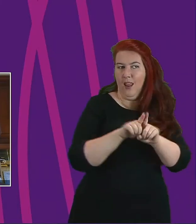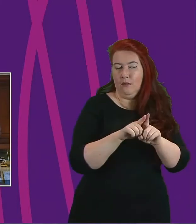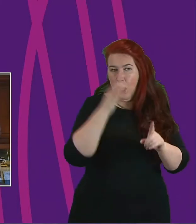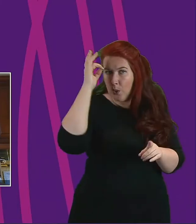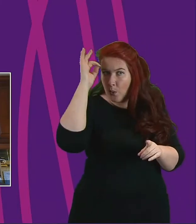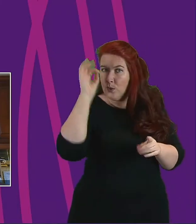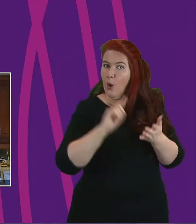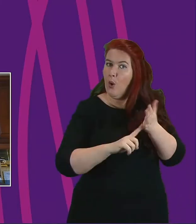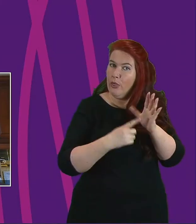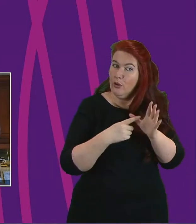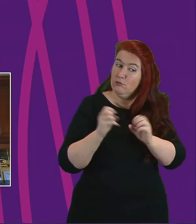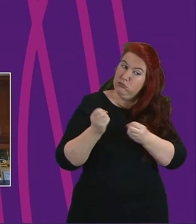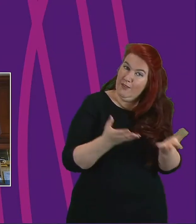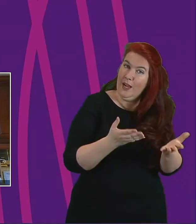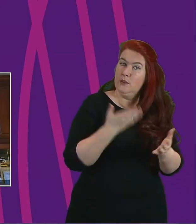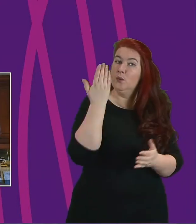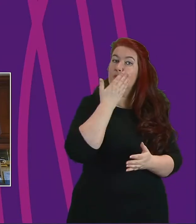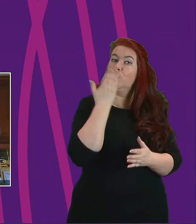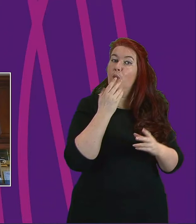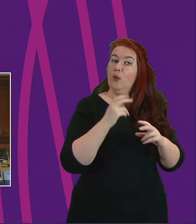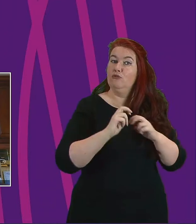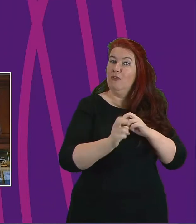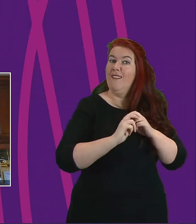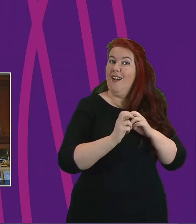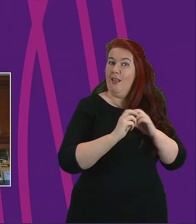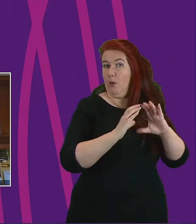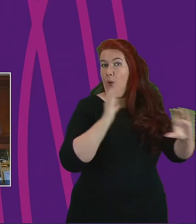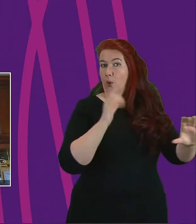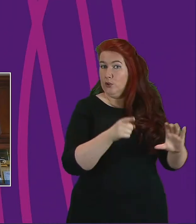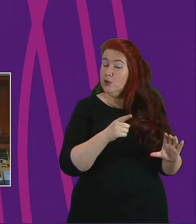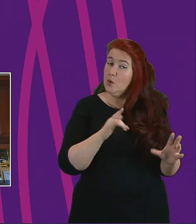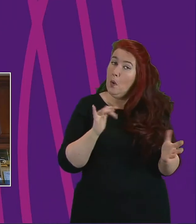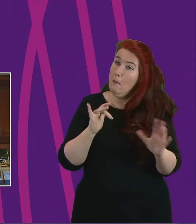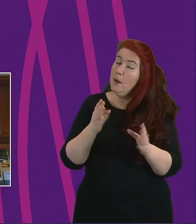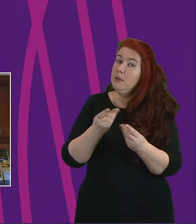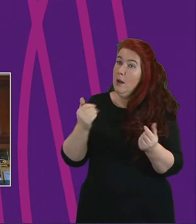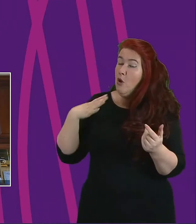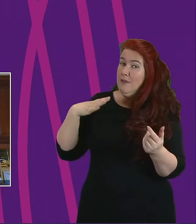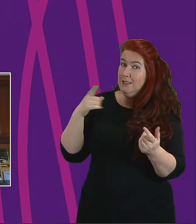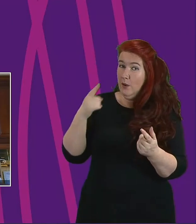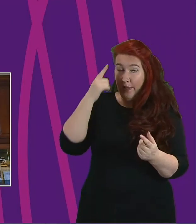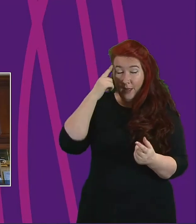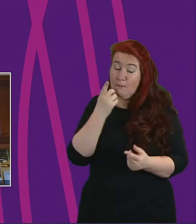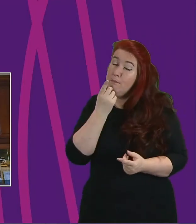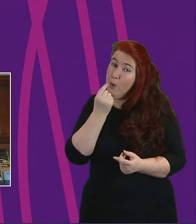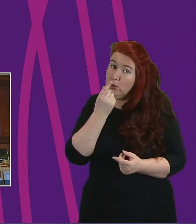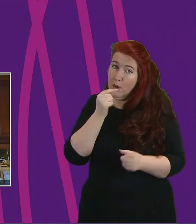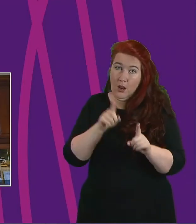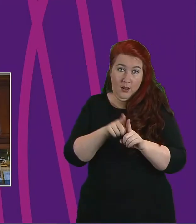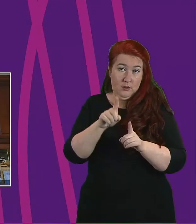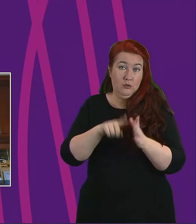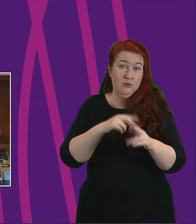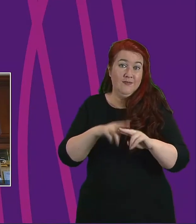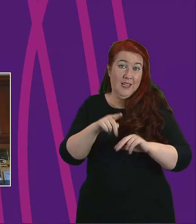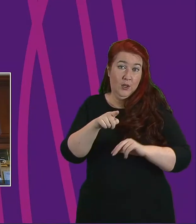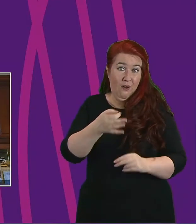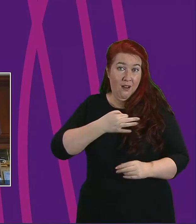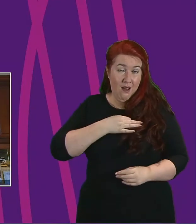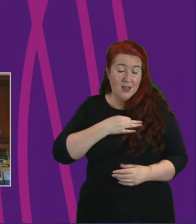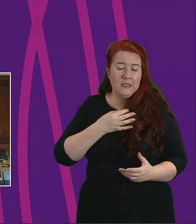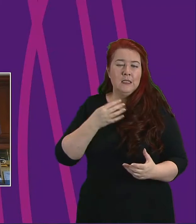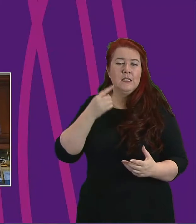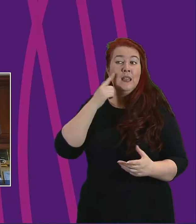in providing school transport. So it is possible, as I think Mr. Finney's question implies, that